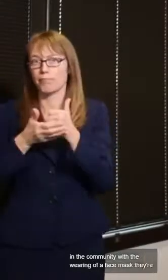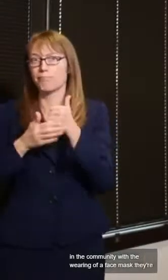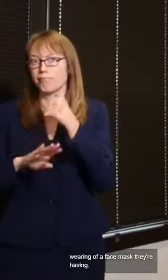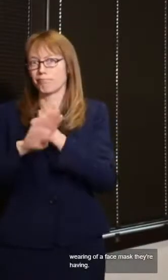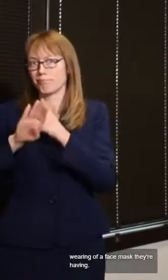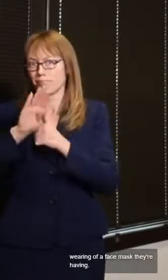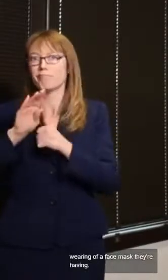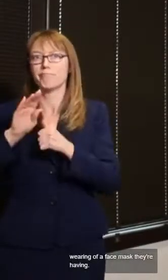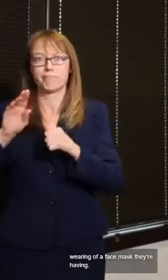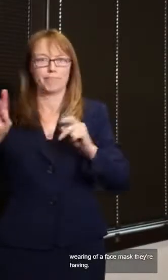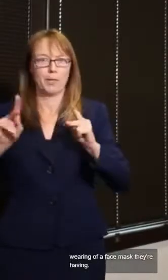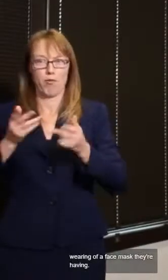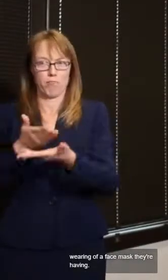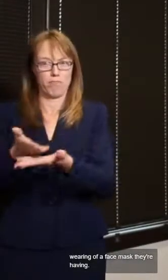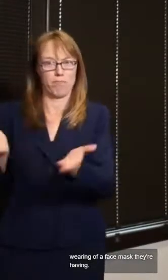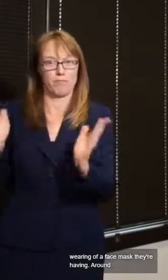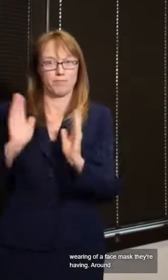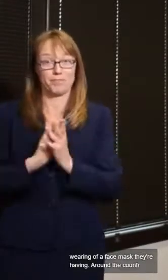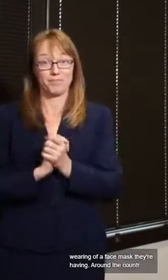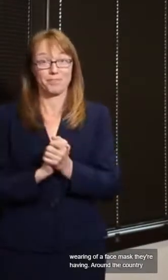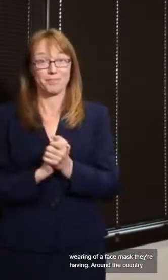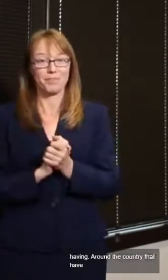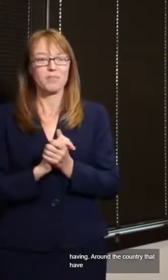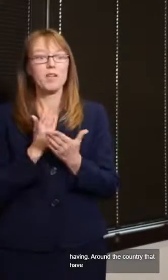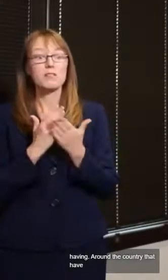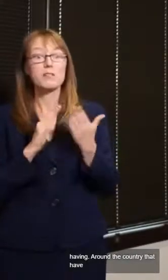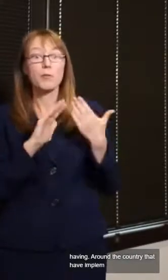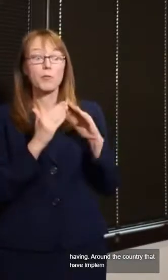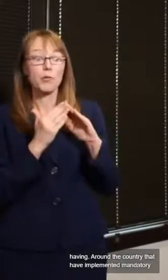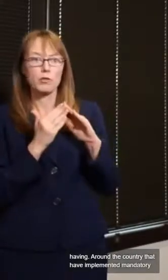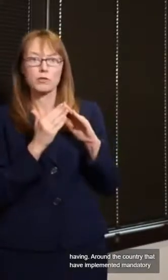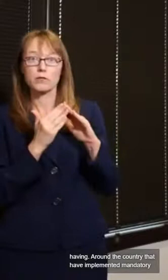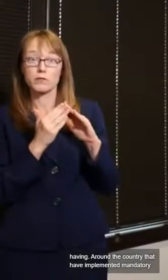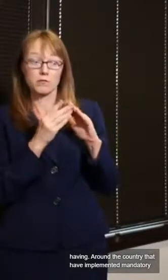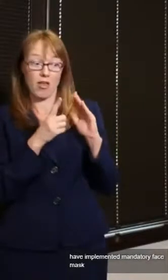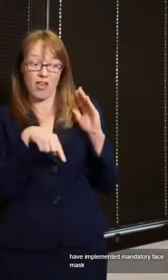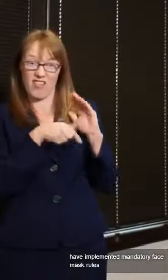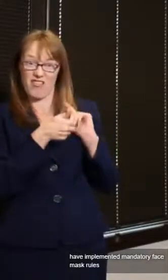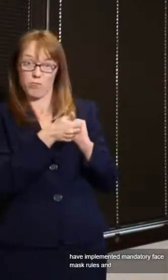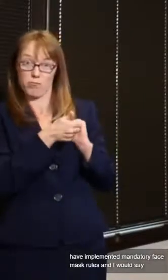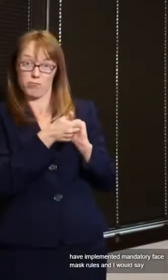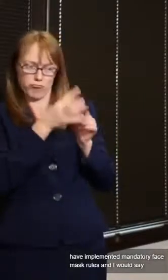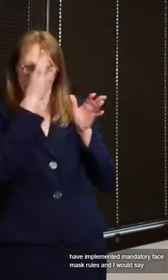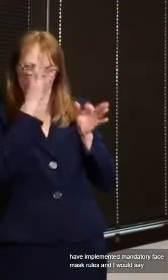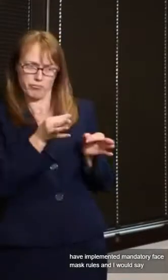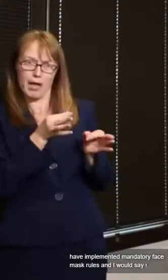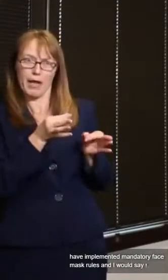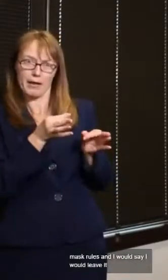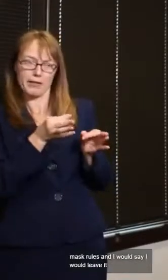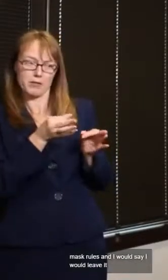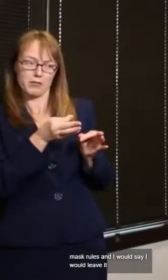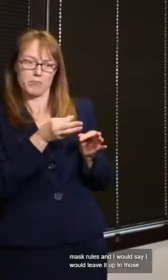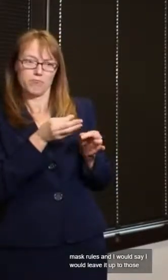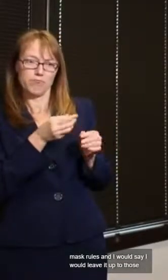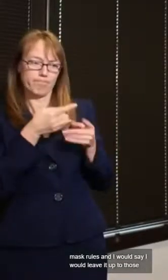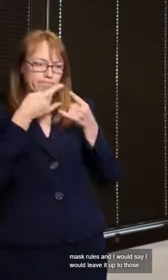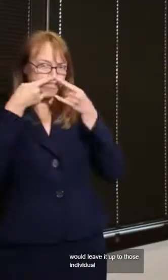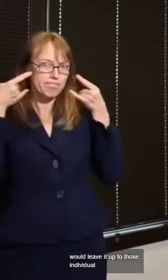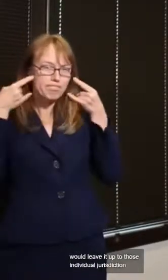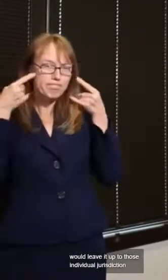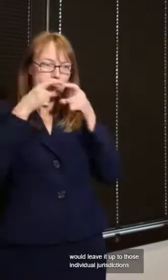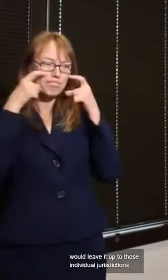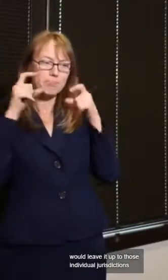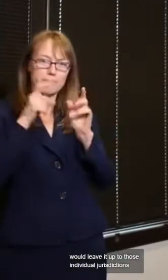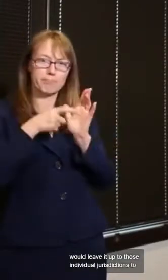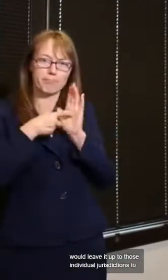have been different communities around the country that have implemented mandatory face mask rules, and I would say I would leave it up to those individual jurisdictions